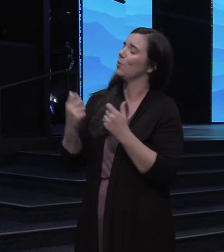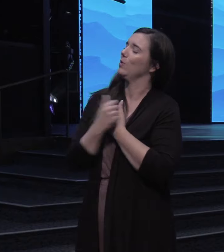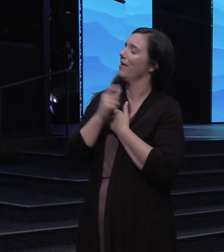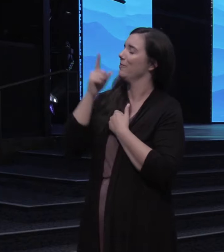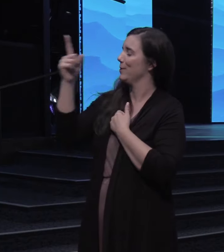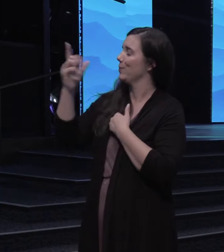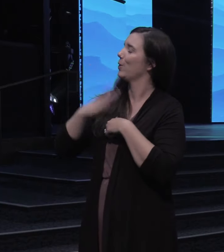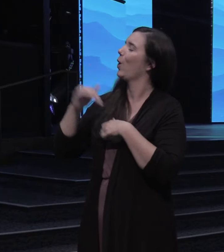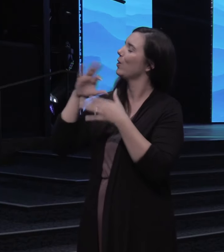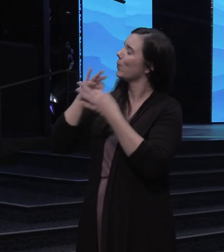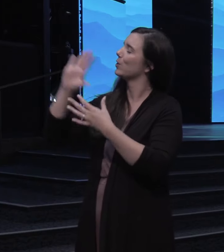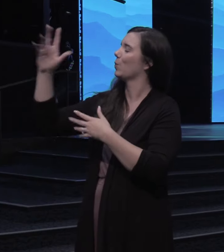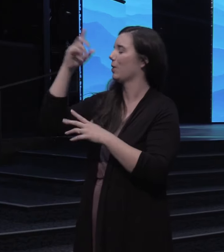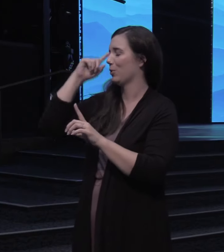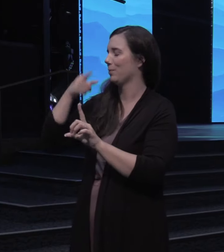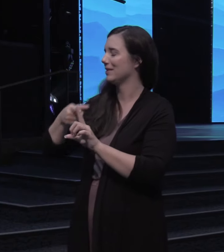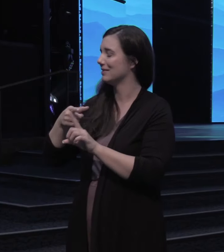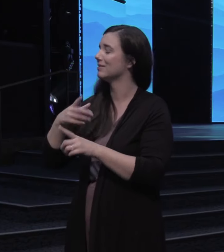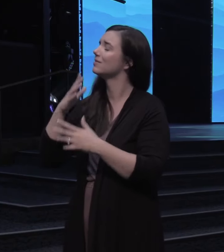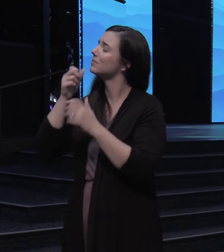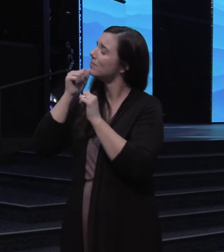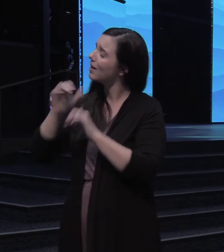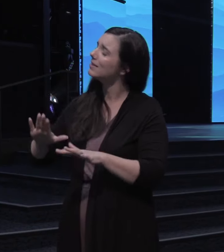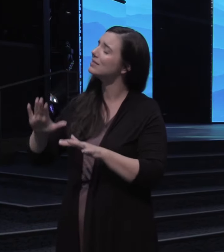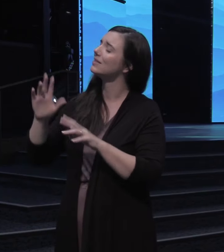and are called according to your purpose. I pray your blessing